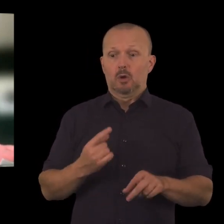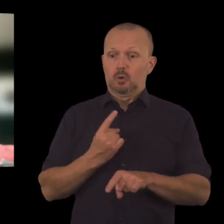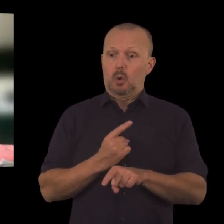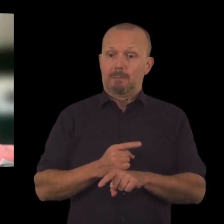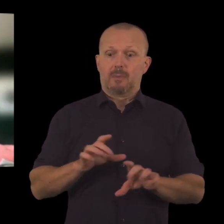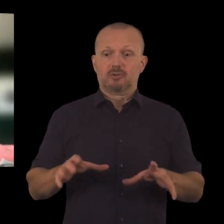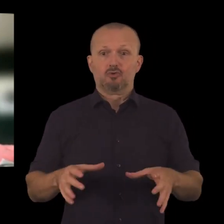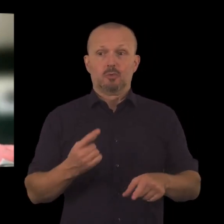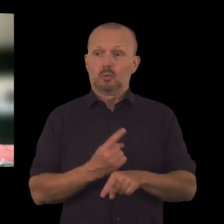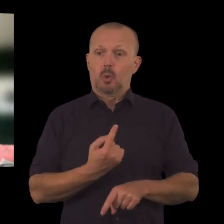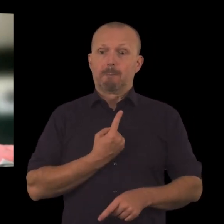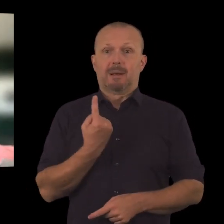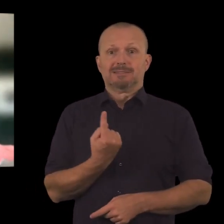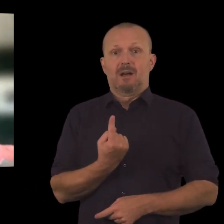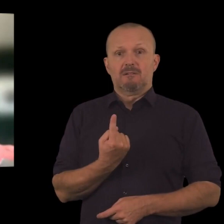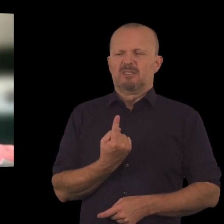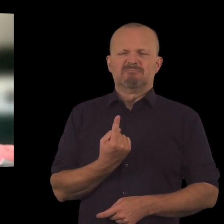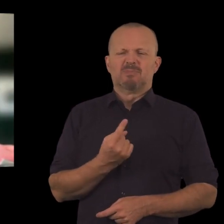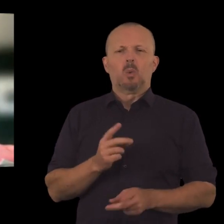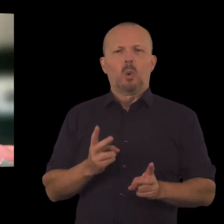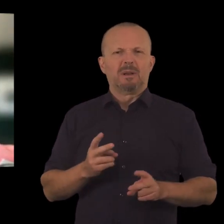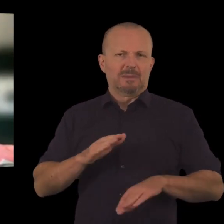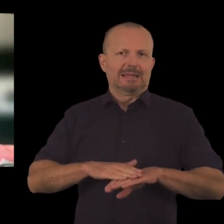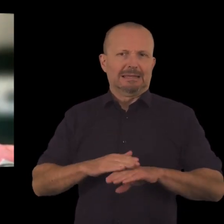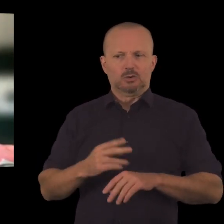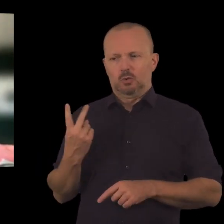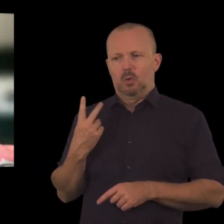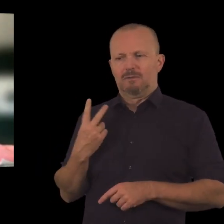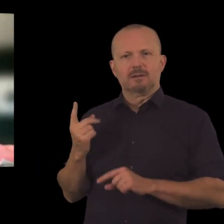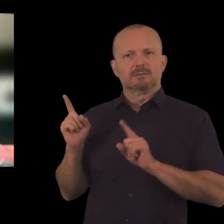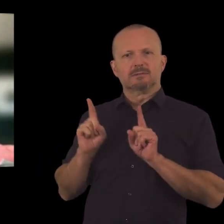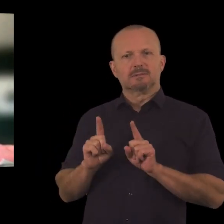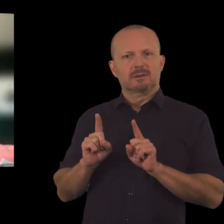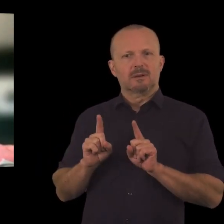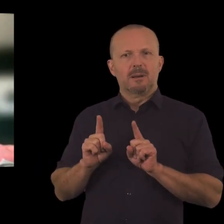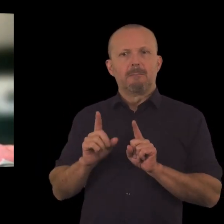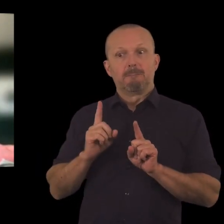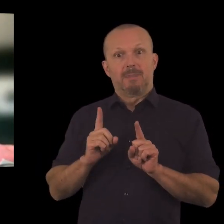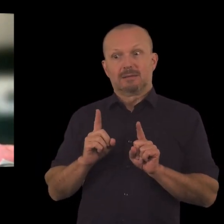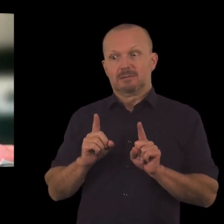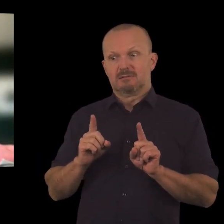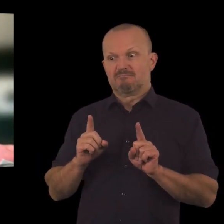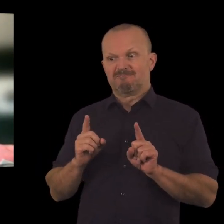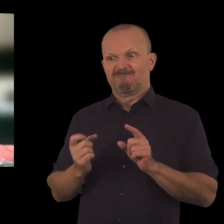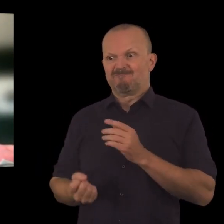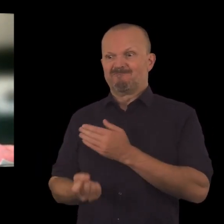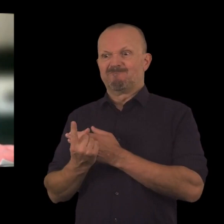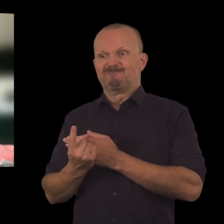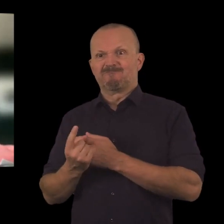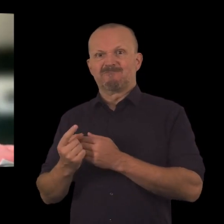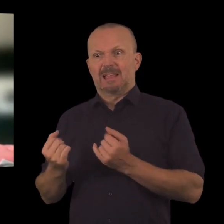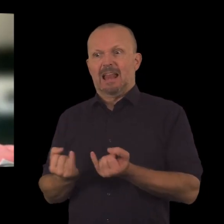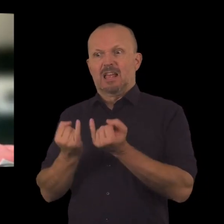Also, usually I would not talk about the group just by myself, again, for all those other reasons. Like normally there'd be at least two of us.